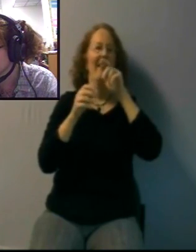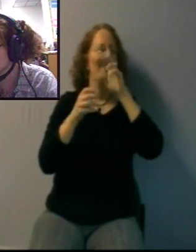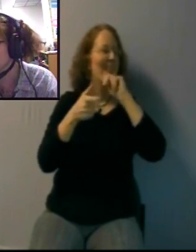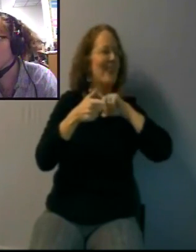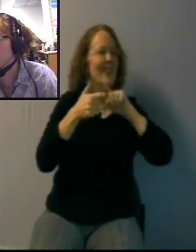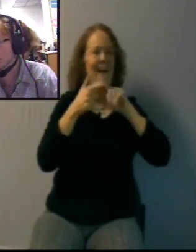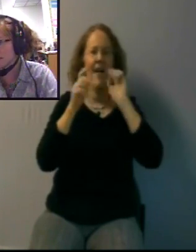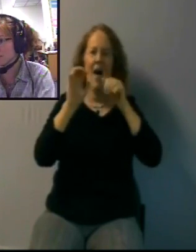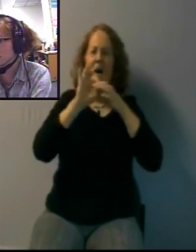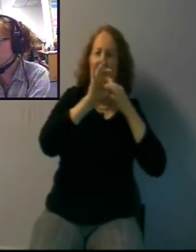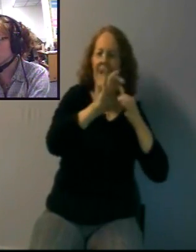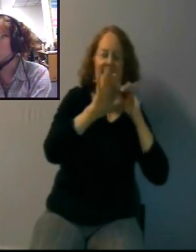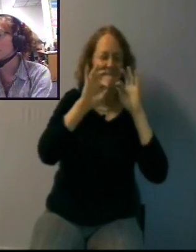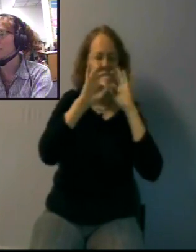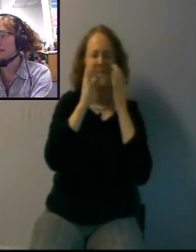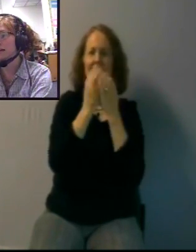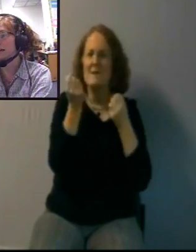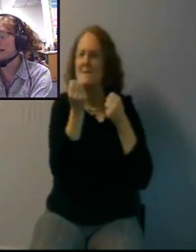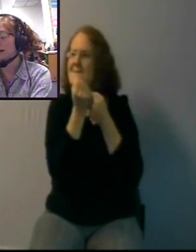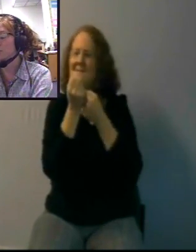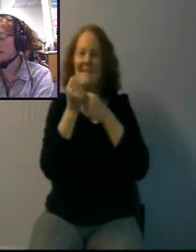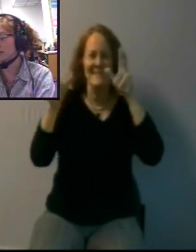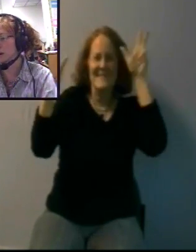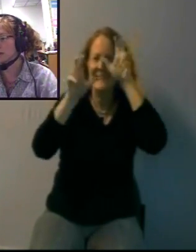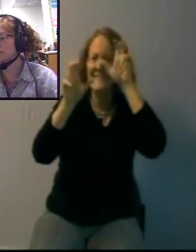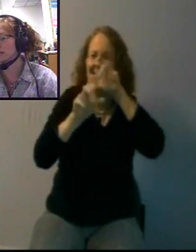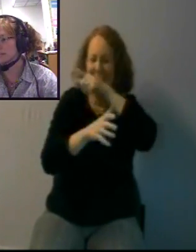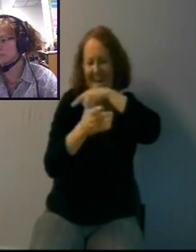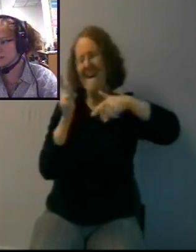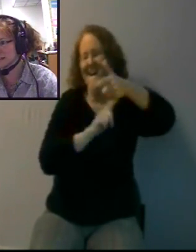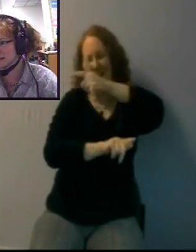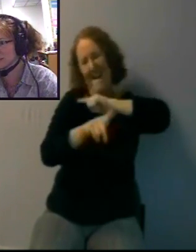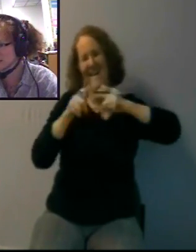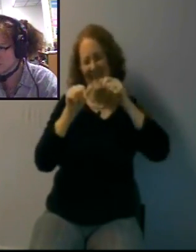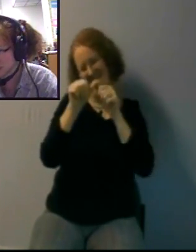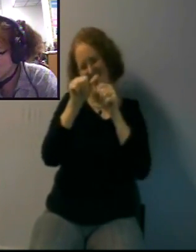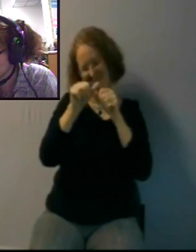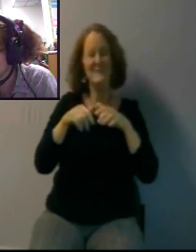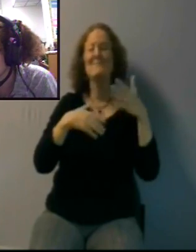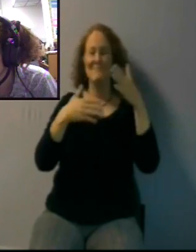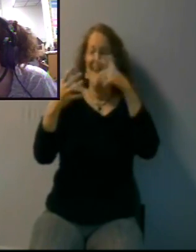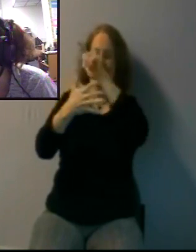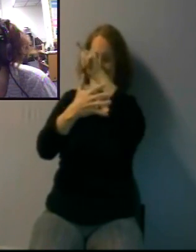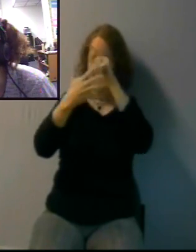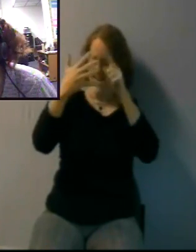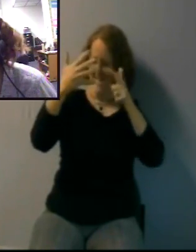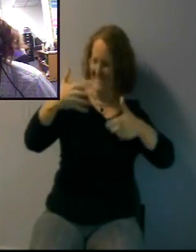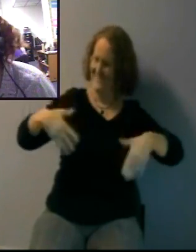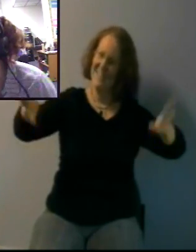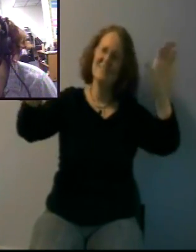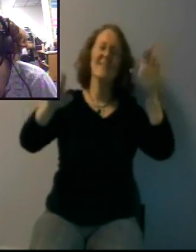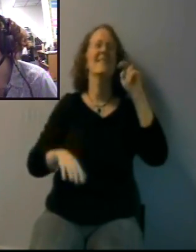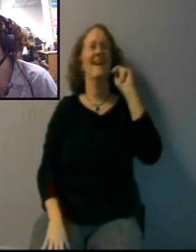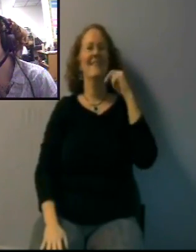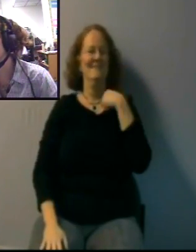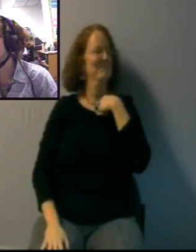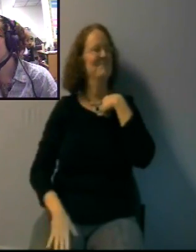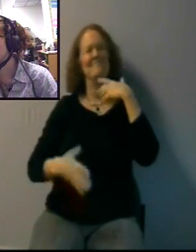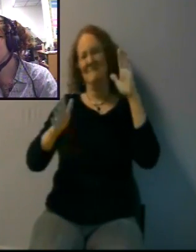But while we were at school, we were known to be a bunch of troublemakers. So, anyways,